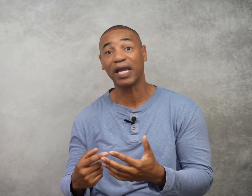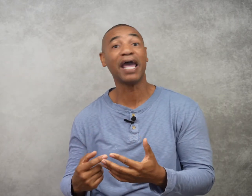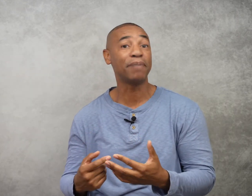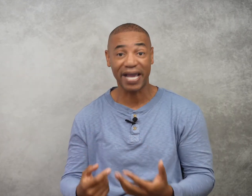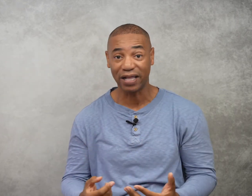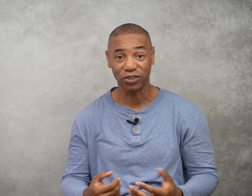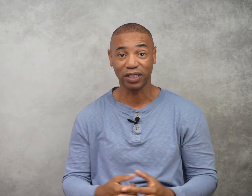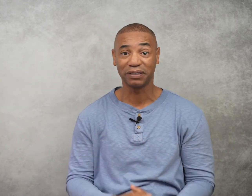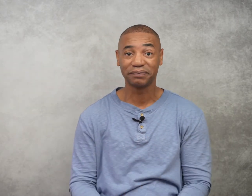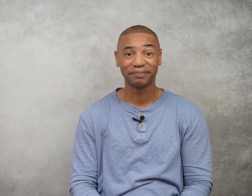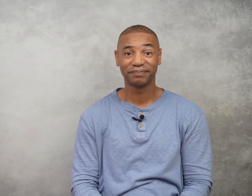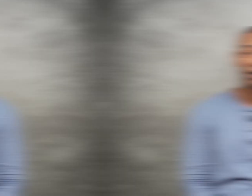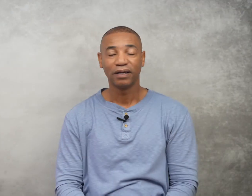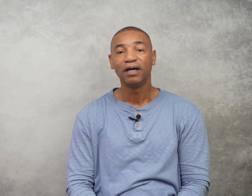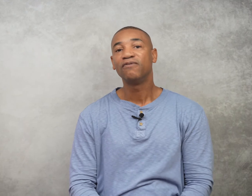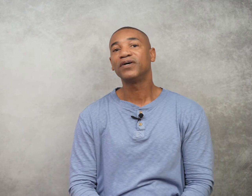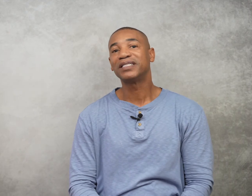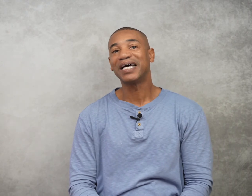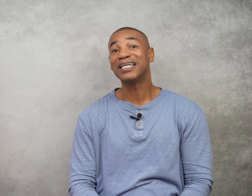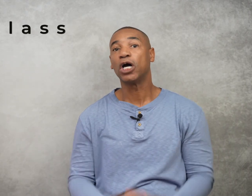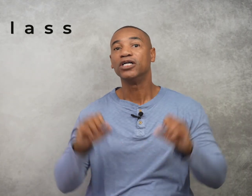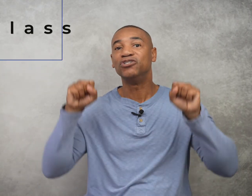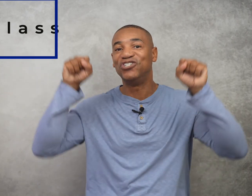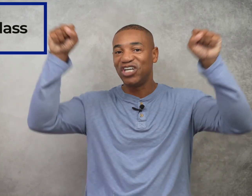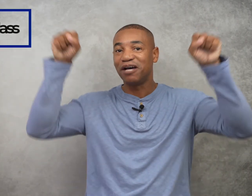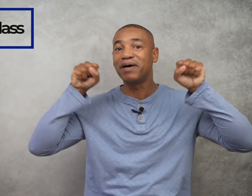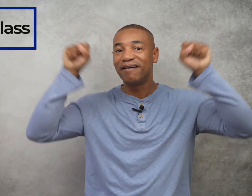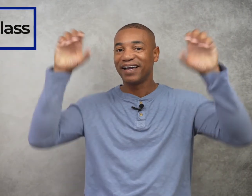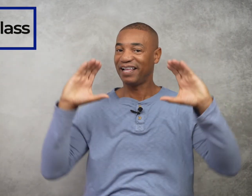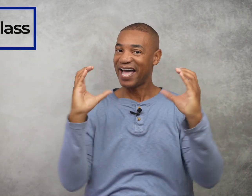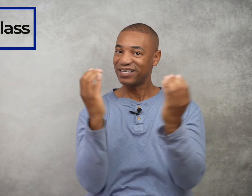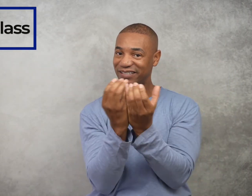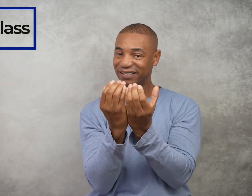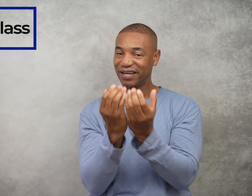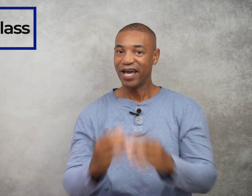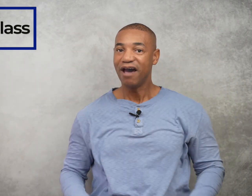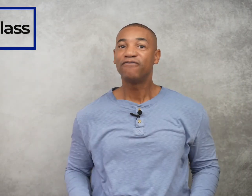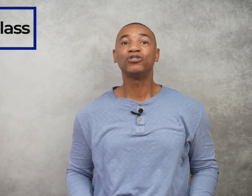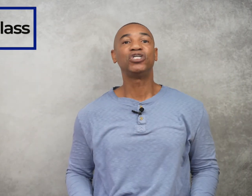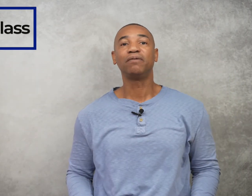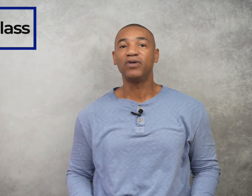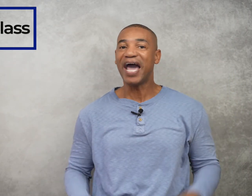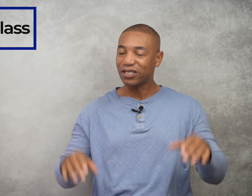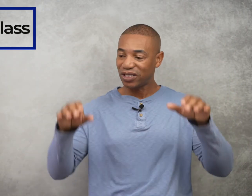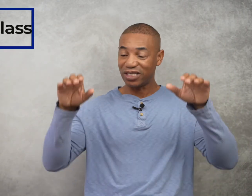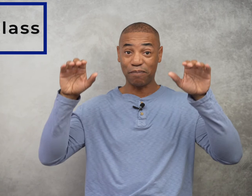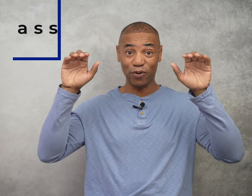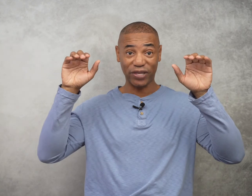and biology. For the signed gym class, for gym, you actually take both